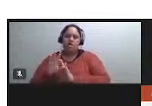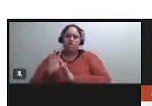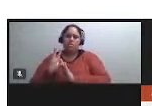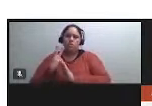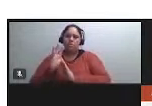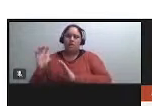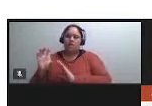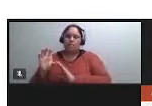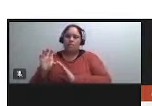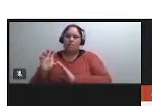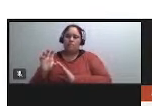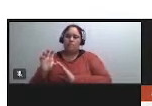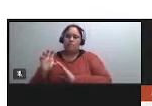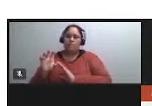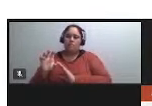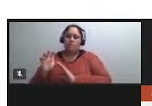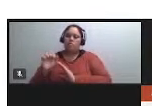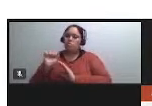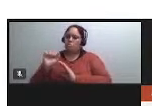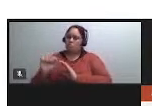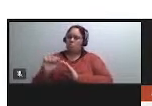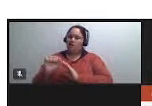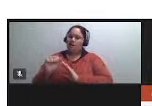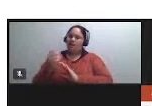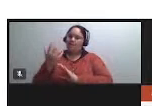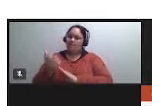the Western Cape, there is